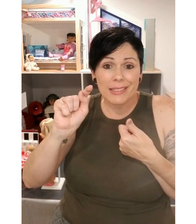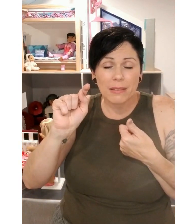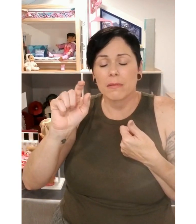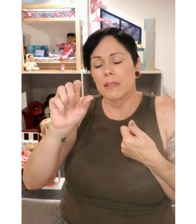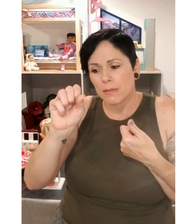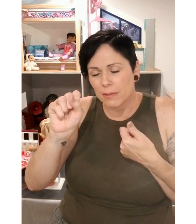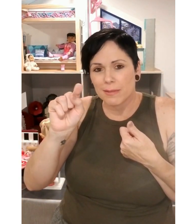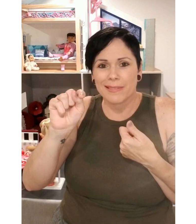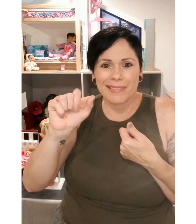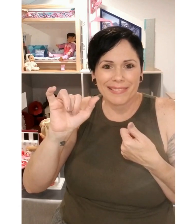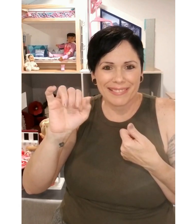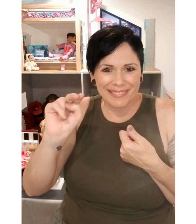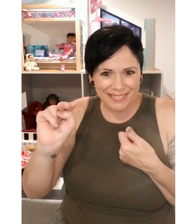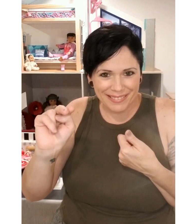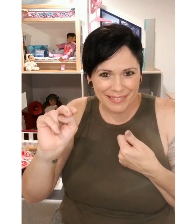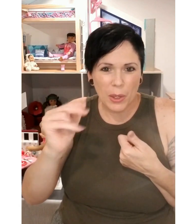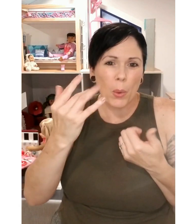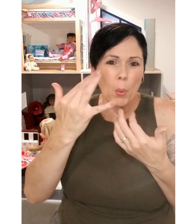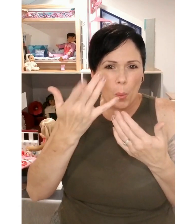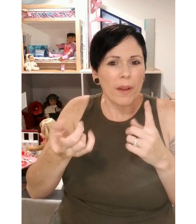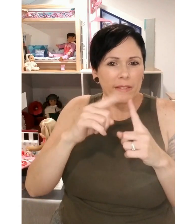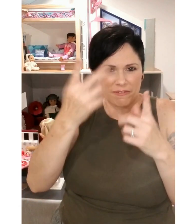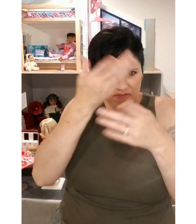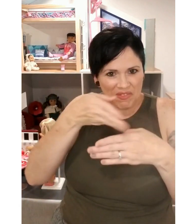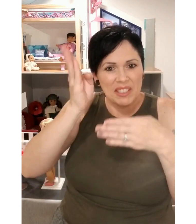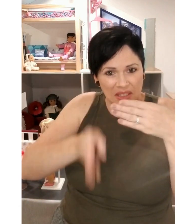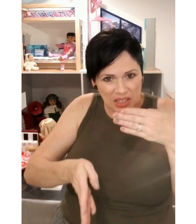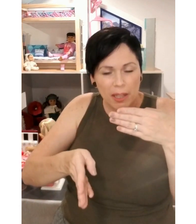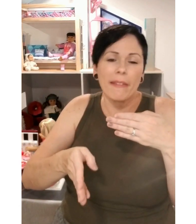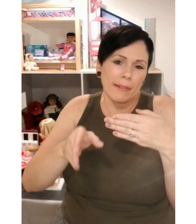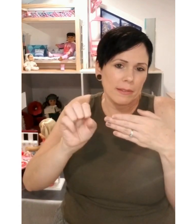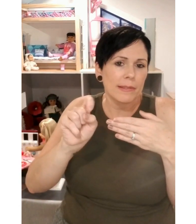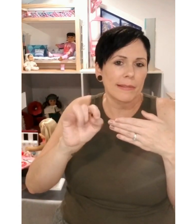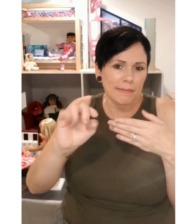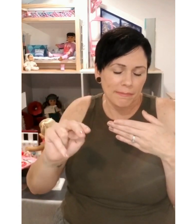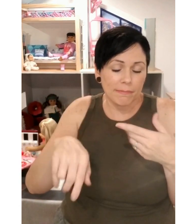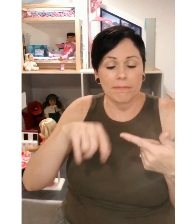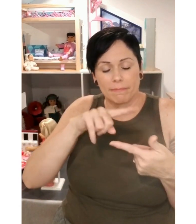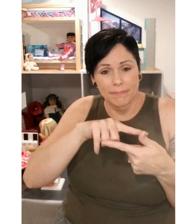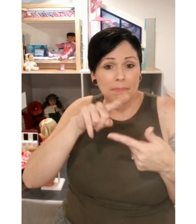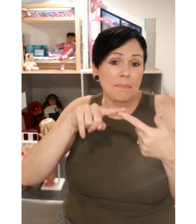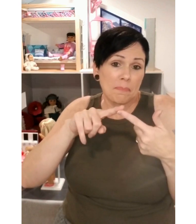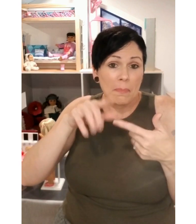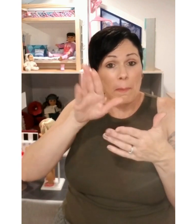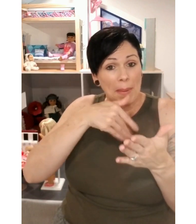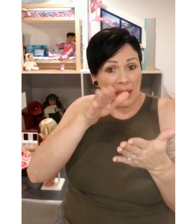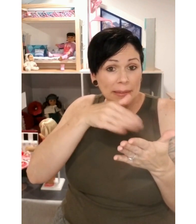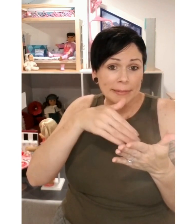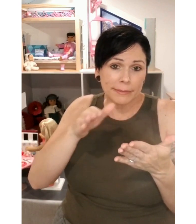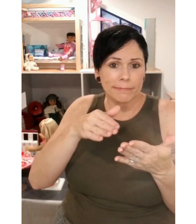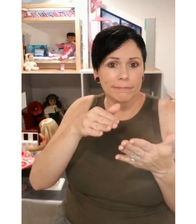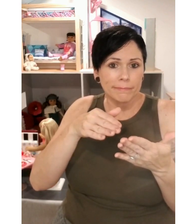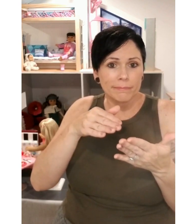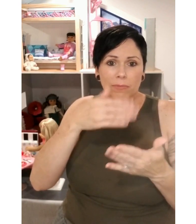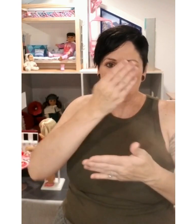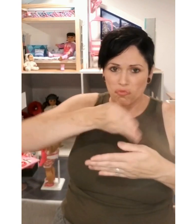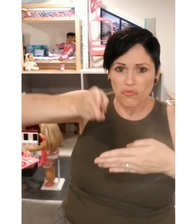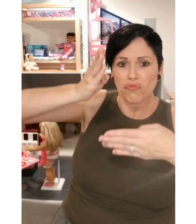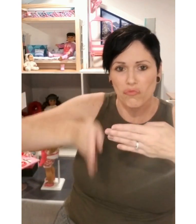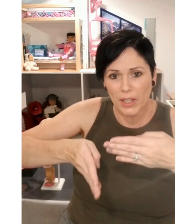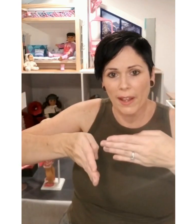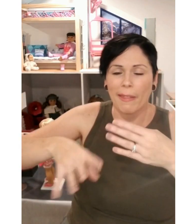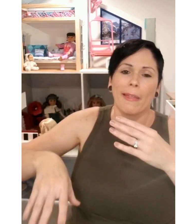wait until the whole thing's put together and stain it. You could paint it, and again, you could wait until the entire thing's put together and then paint